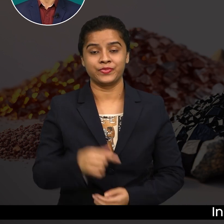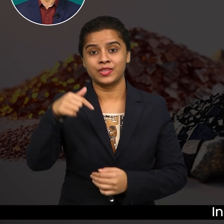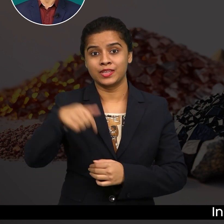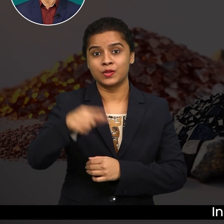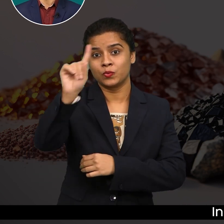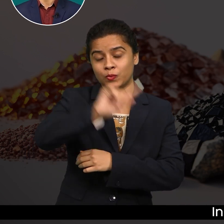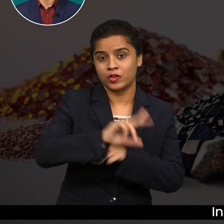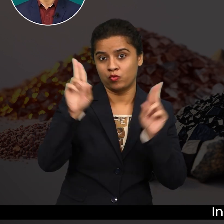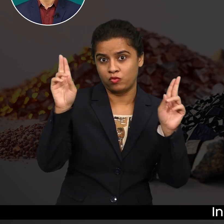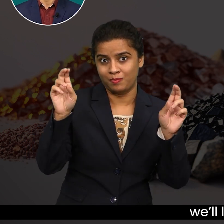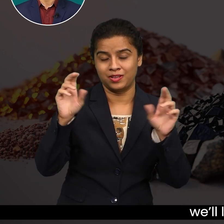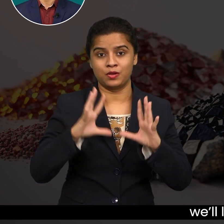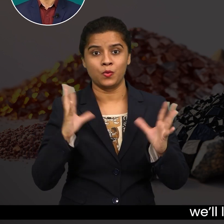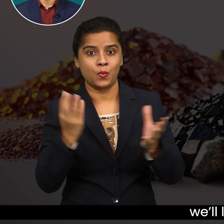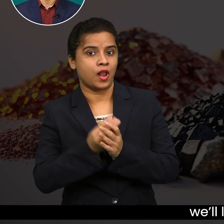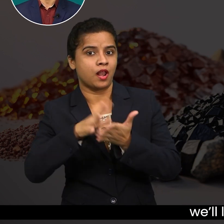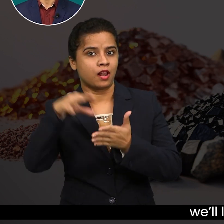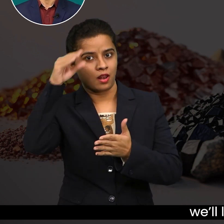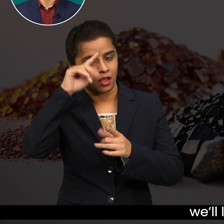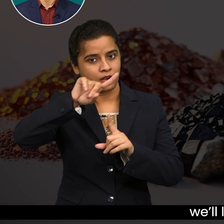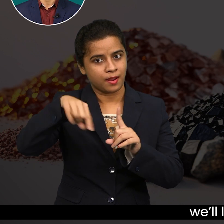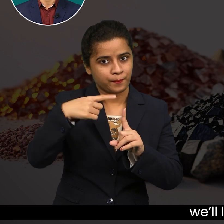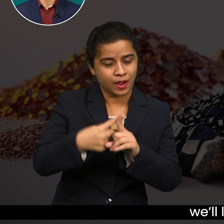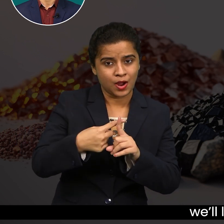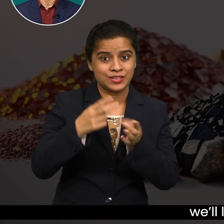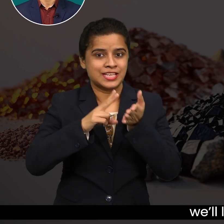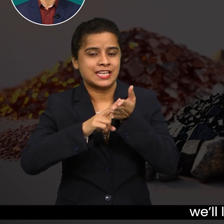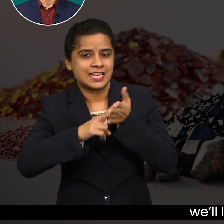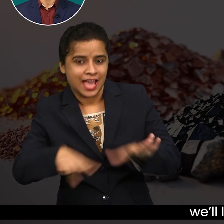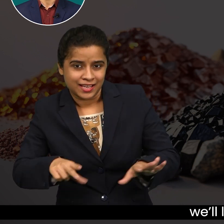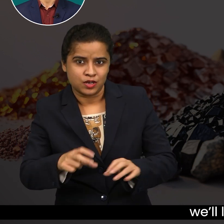In today's topic, we'll learn about ores.